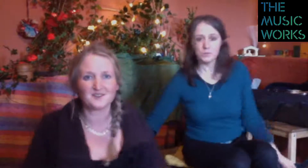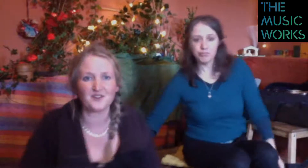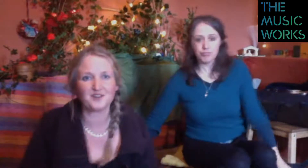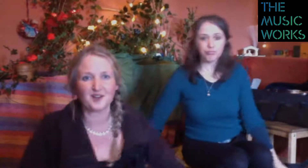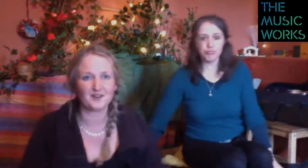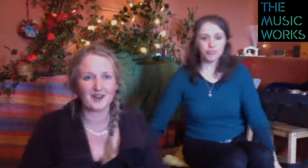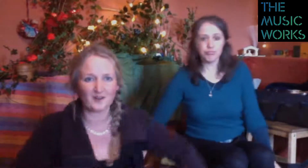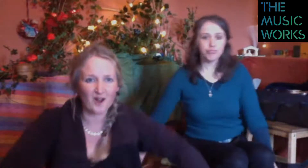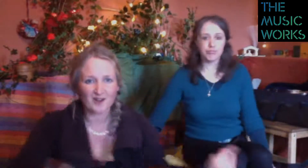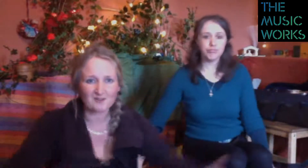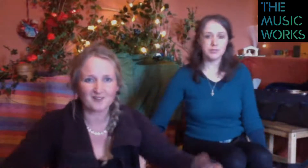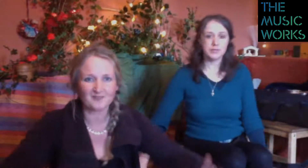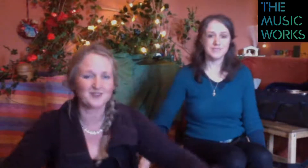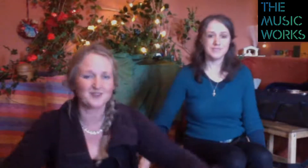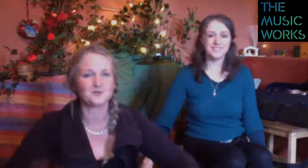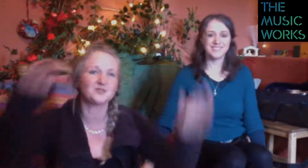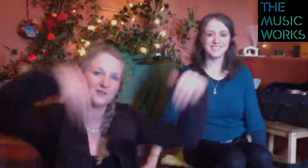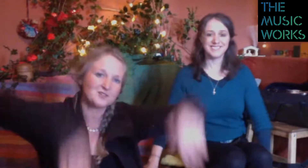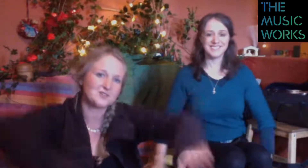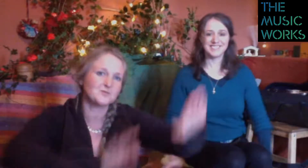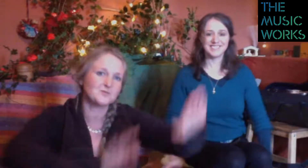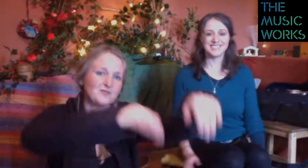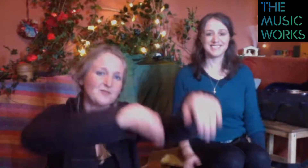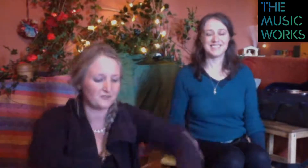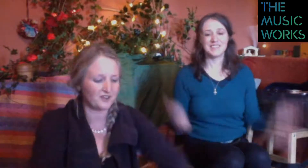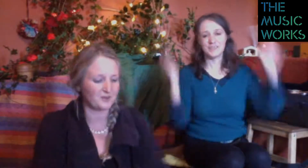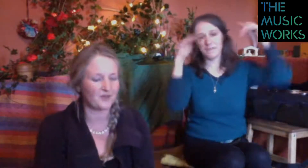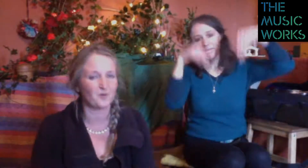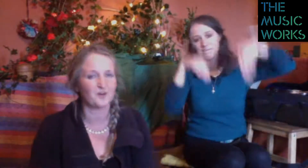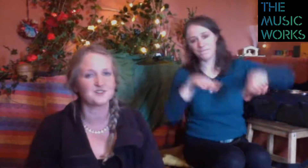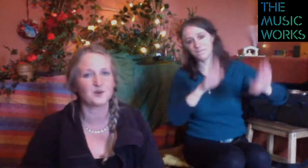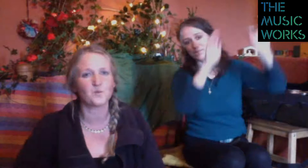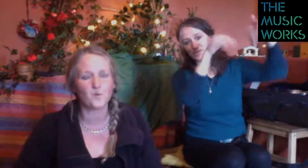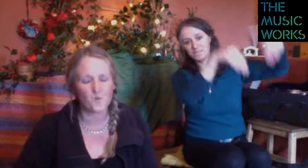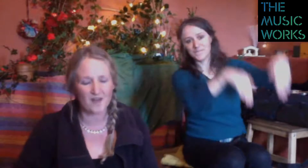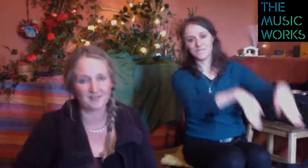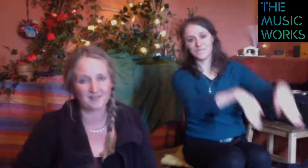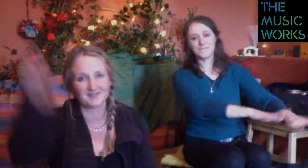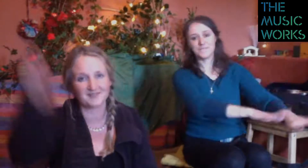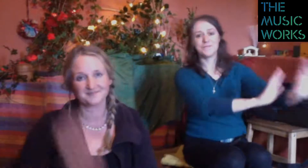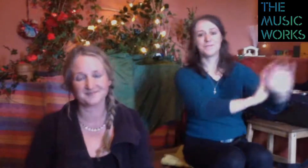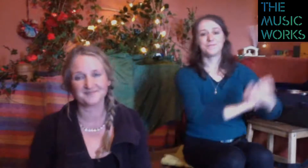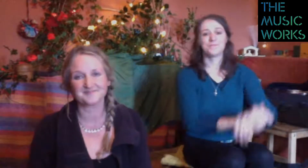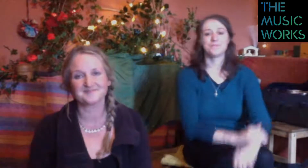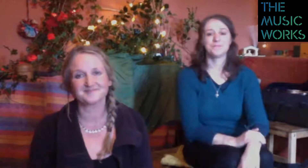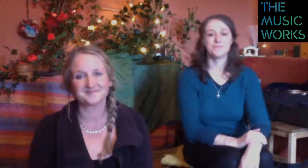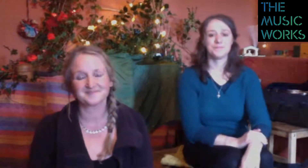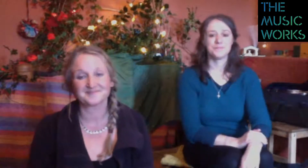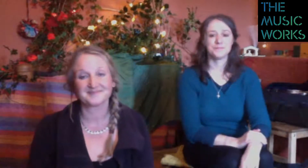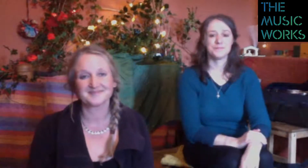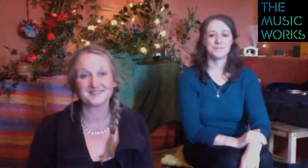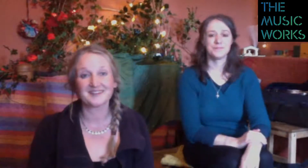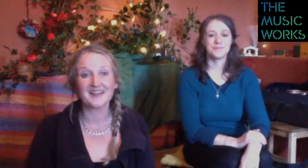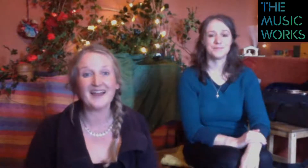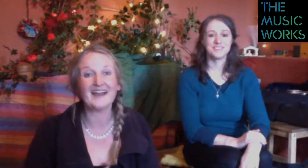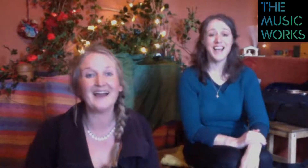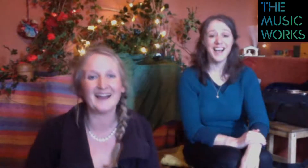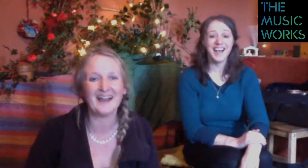video now. Are you ready for this one? Give us some rhythm. Think about the winter. Let me see. Oh, no, I'm sorry. I'm still having a bit of bother here. Sorry, I've got a slight